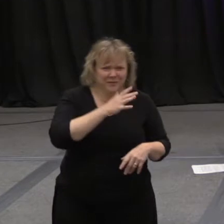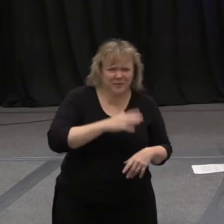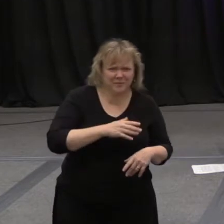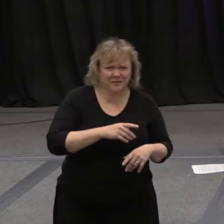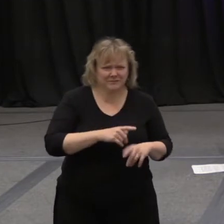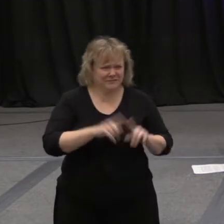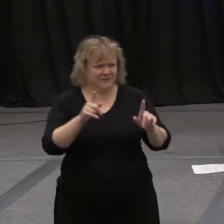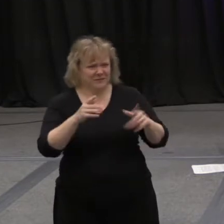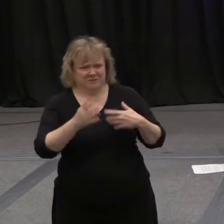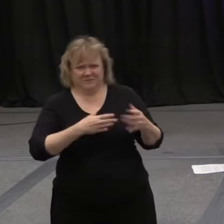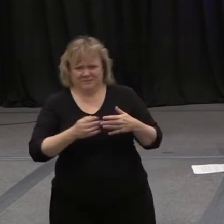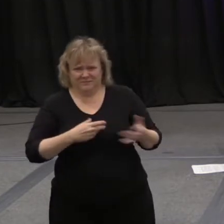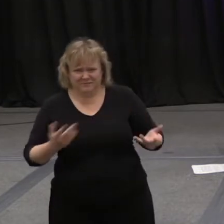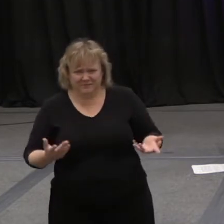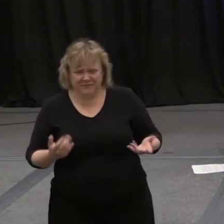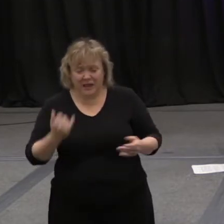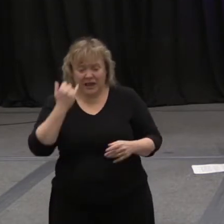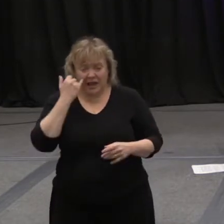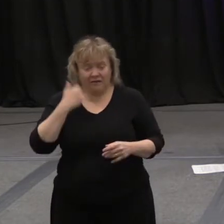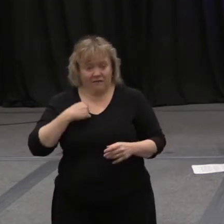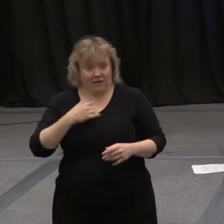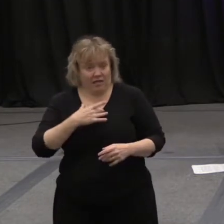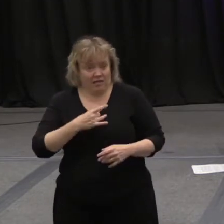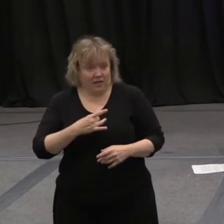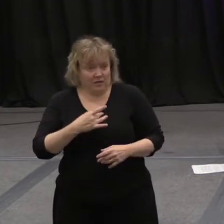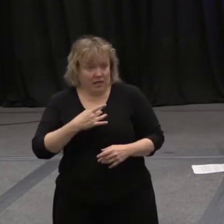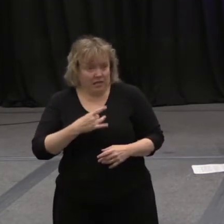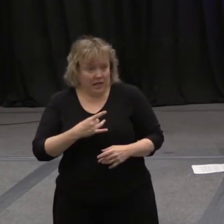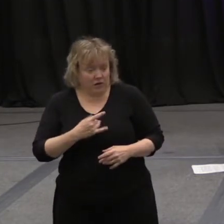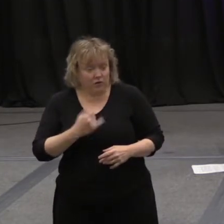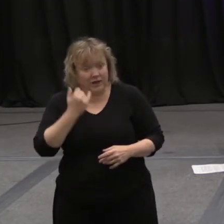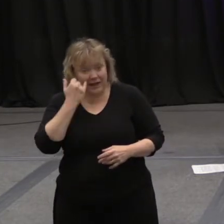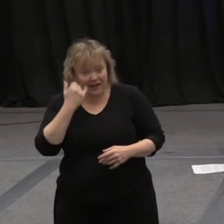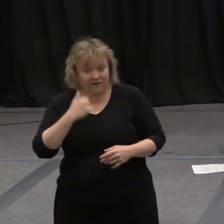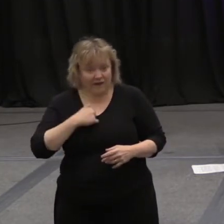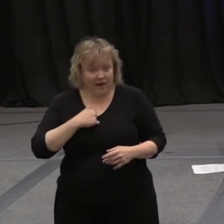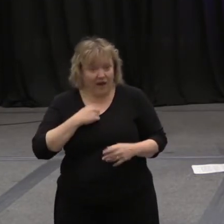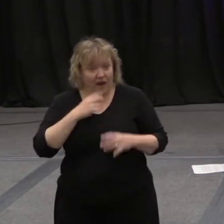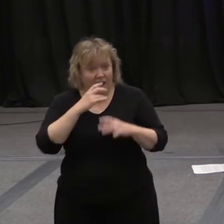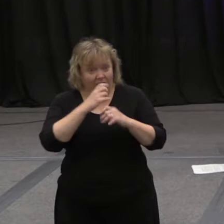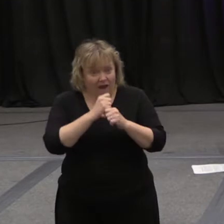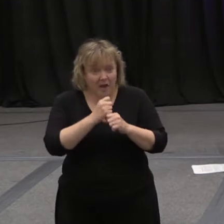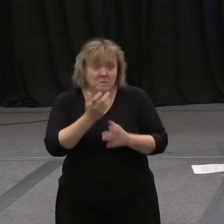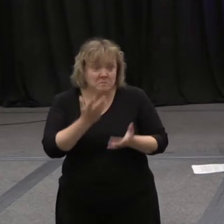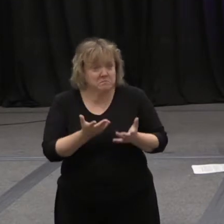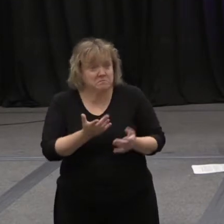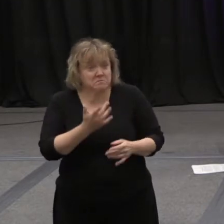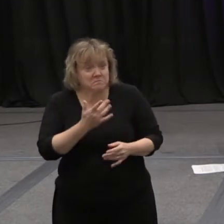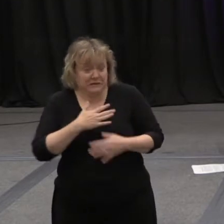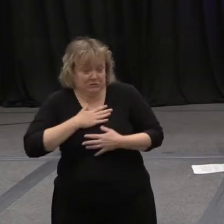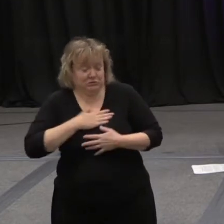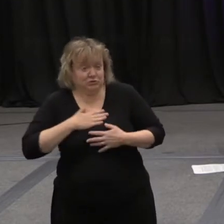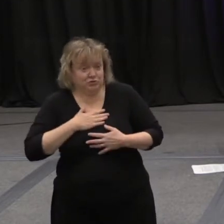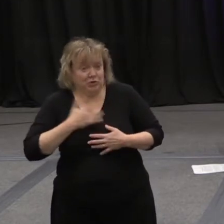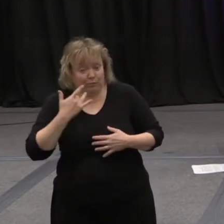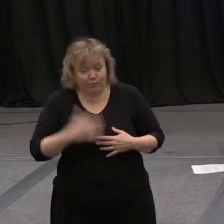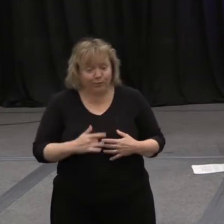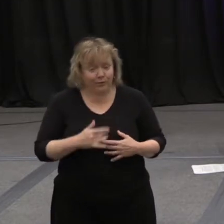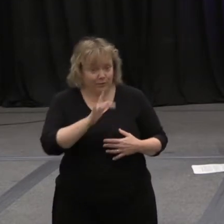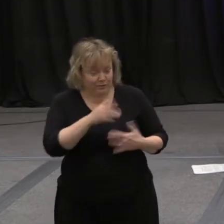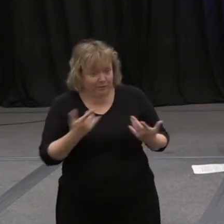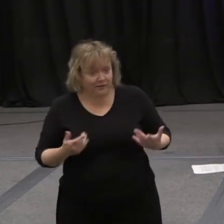I am, if I like you, I will probably want to explore maybe being naked with you in some way,